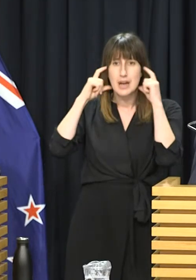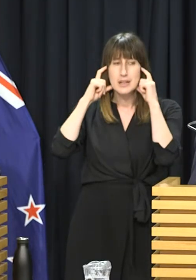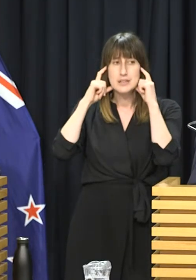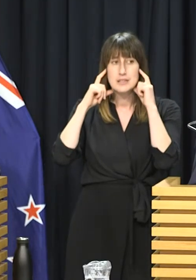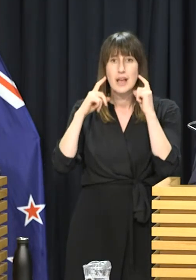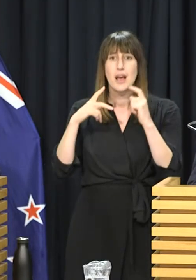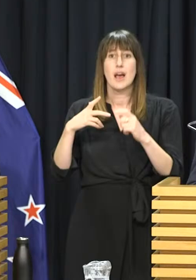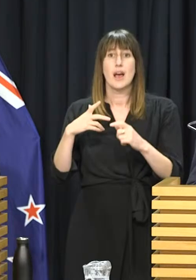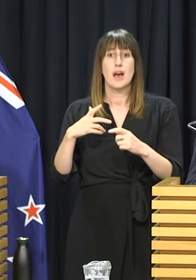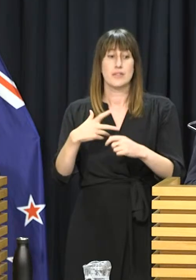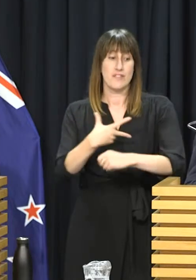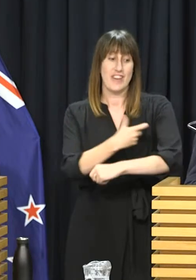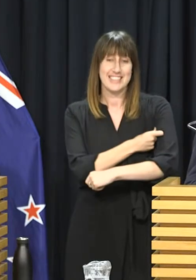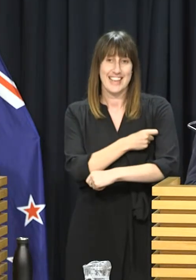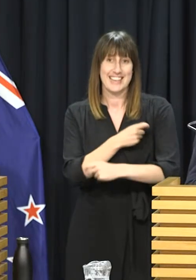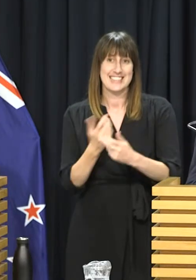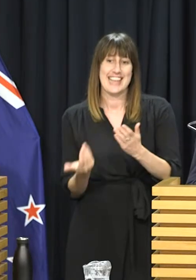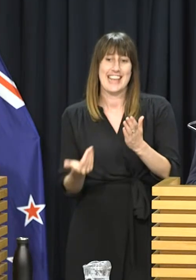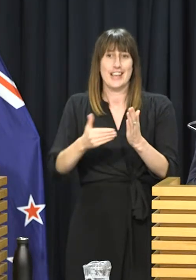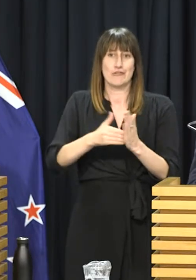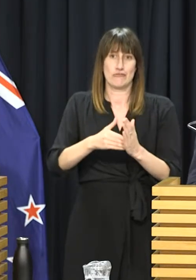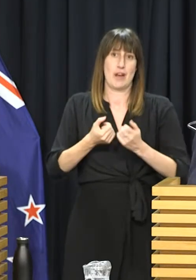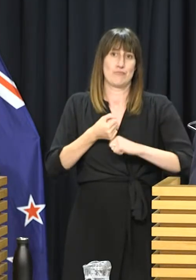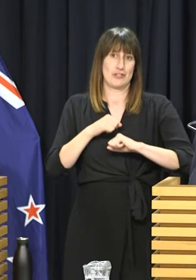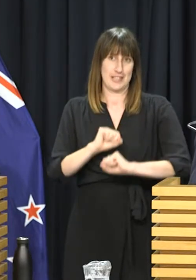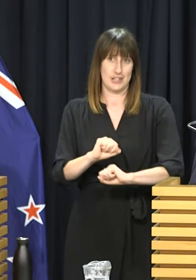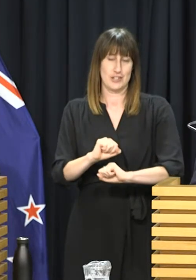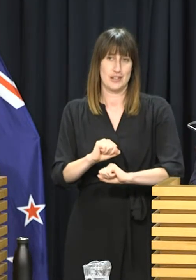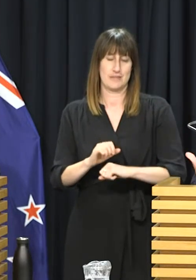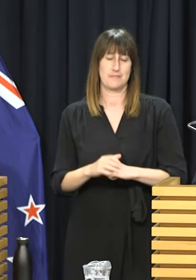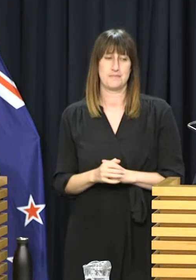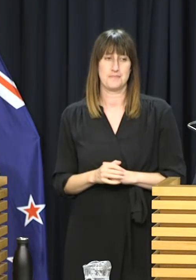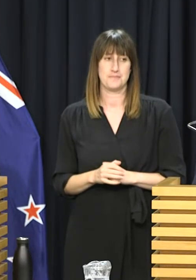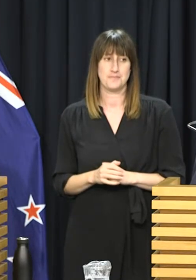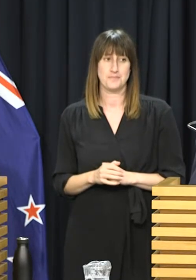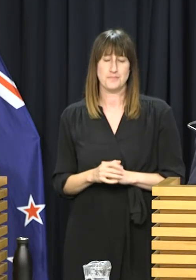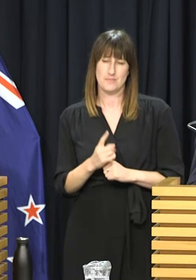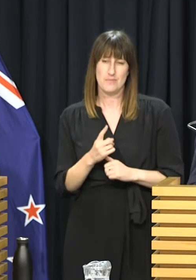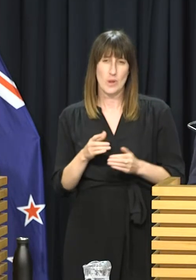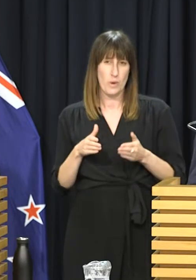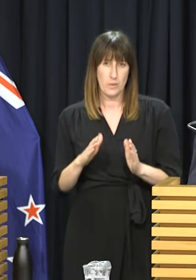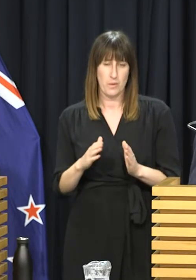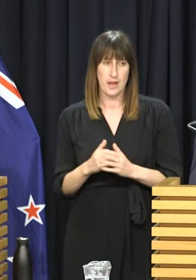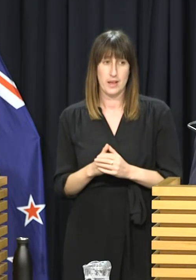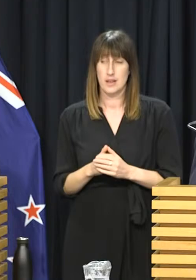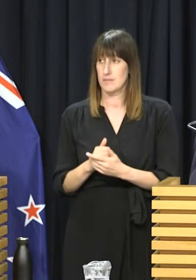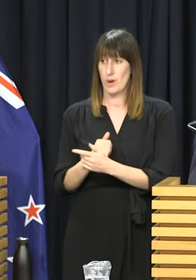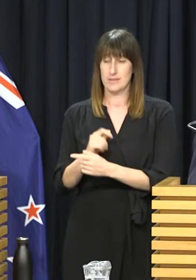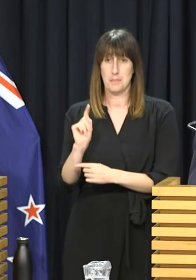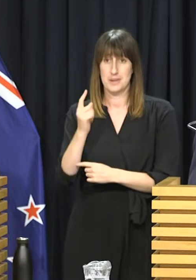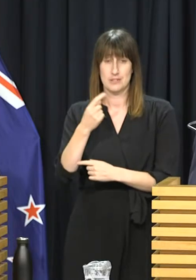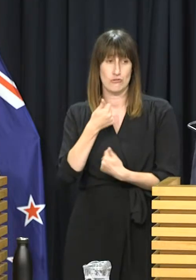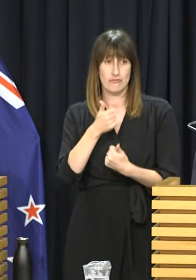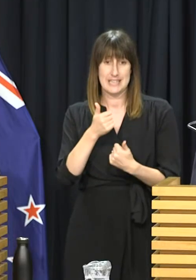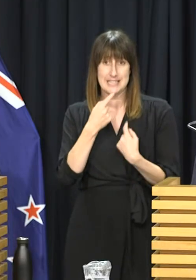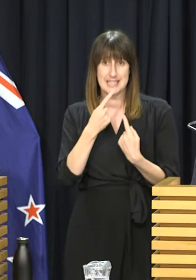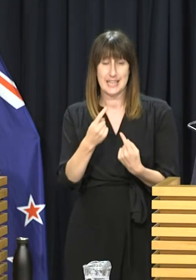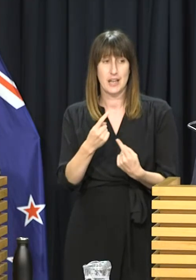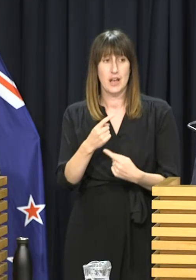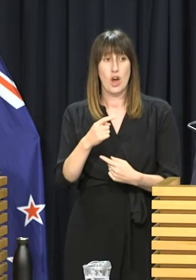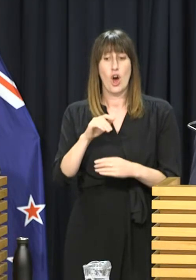protection. And one of the very pleasing things is, as the Minister's mentioned, already over 90% of that